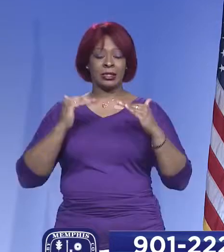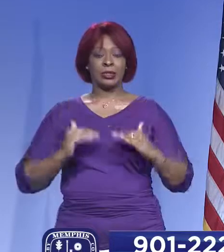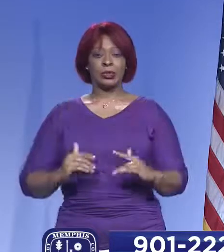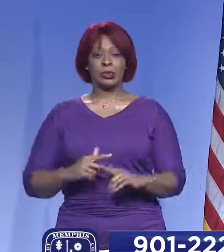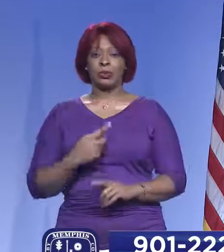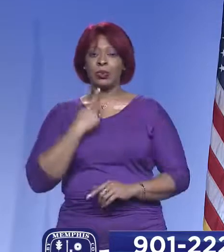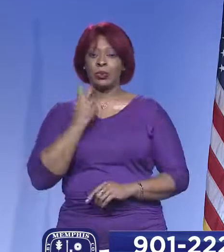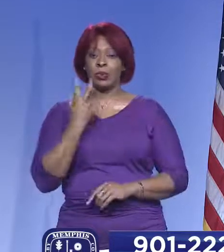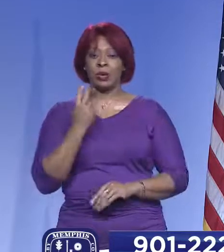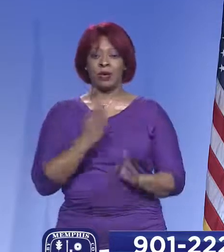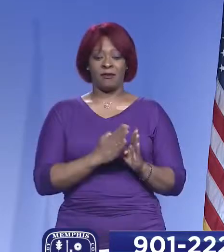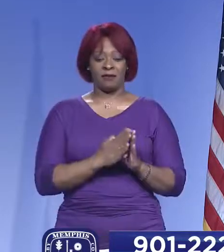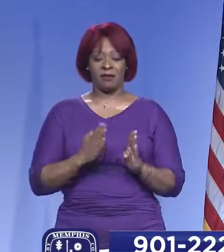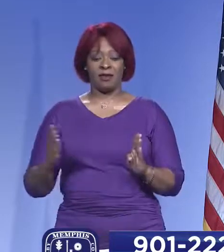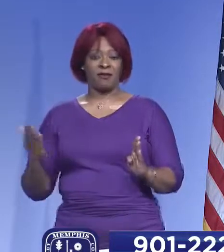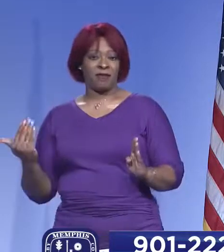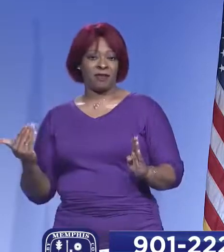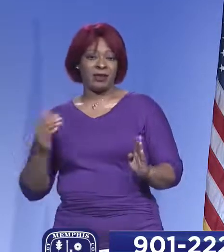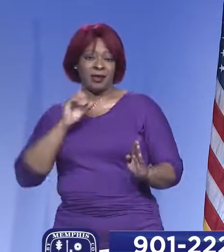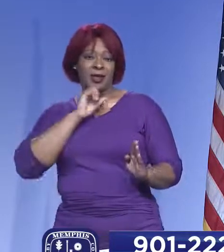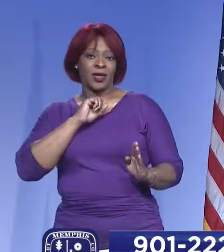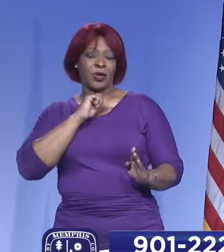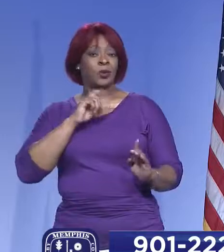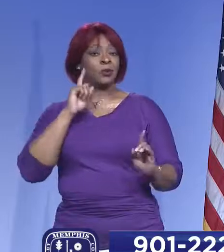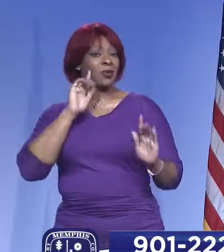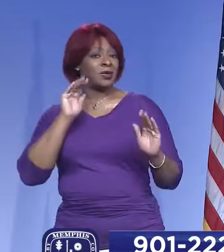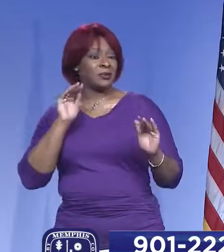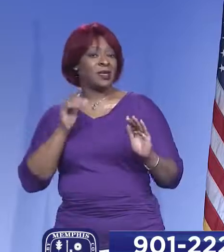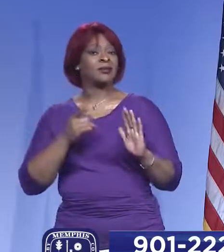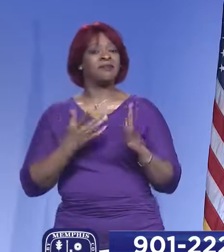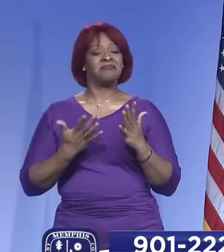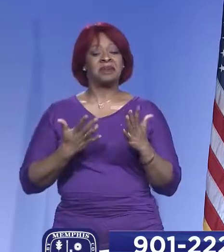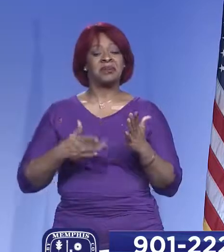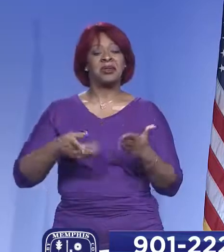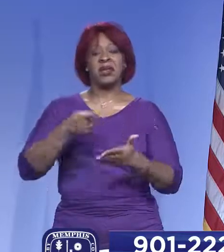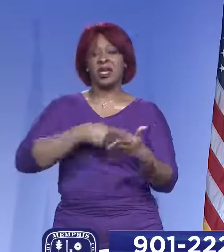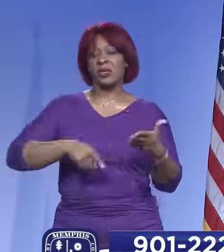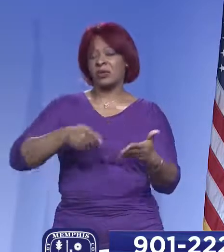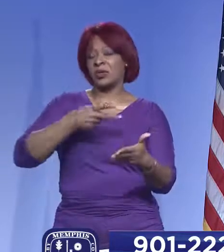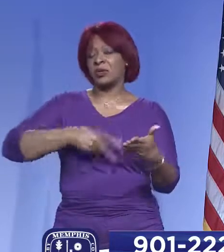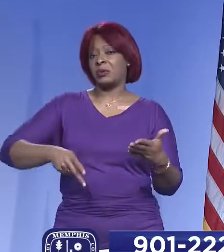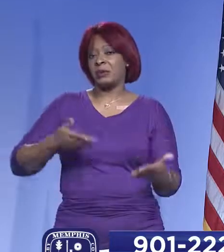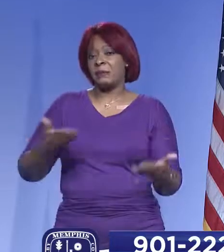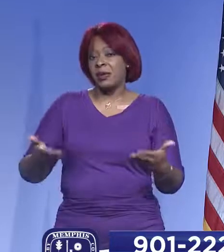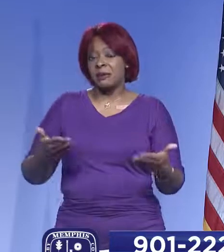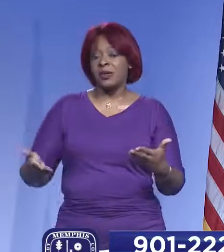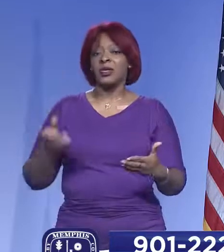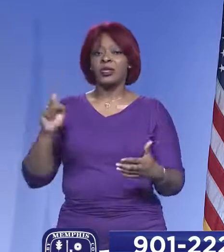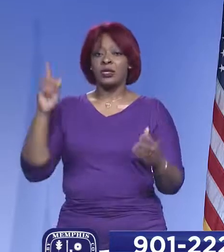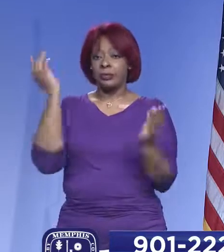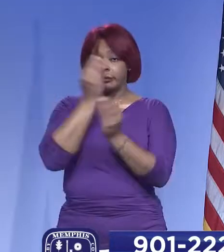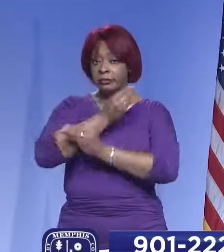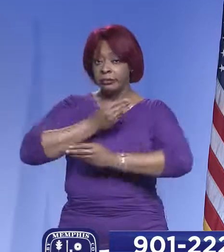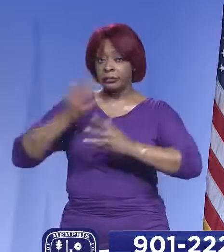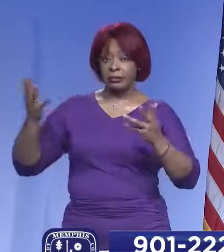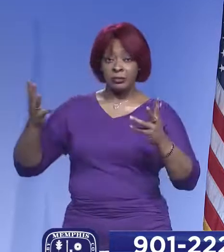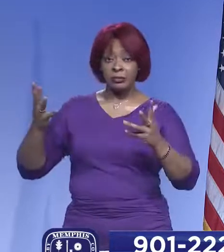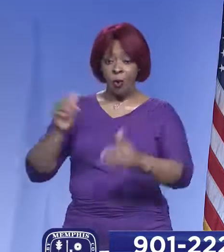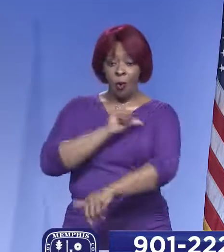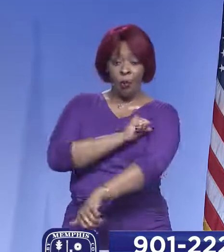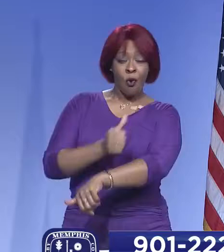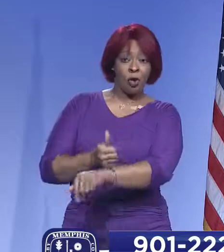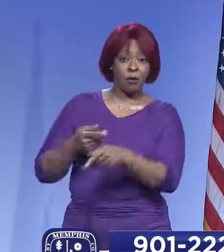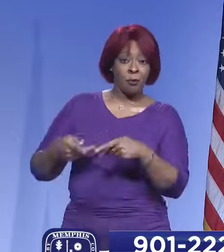old, so 12 to 15-year-olds. We expect that sometime in the next week or so that they should come out with that